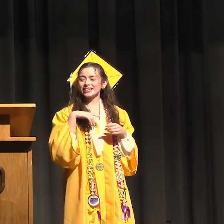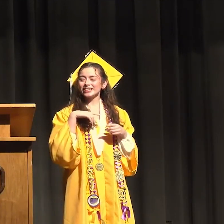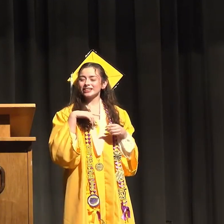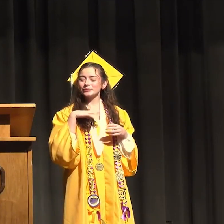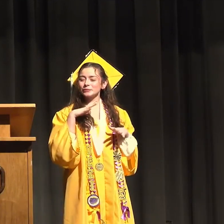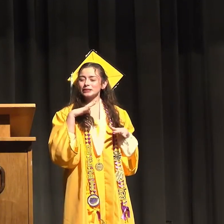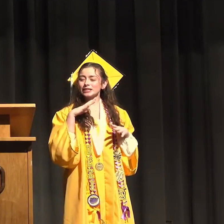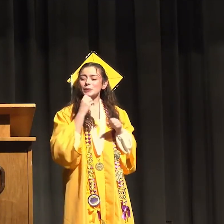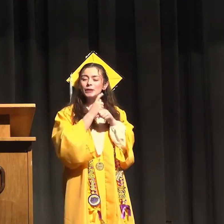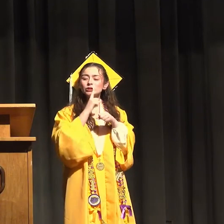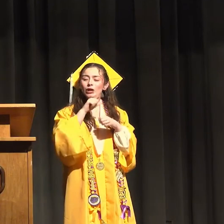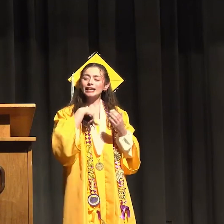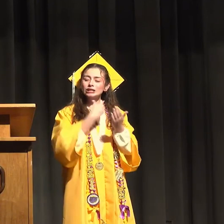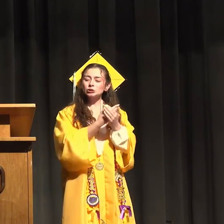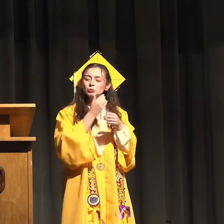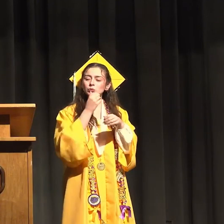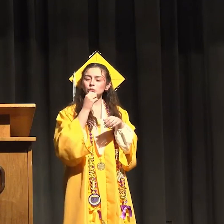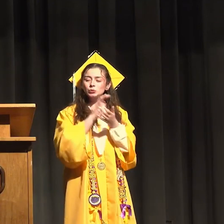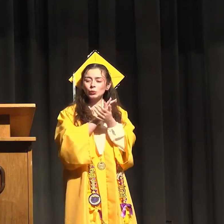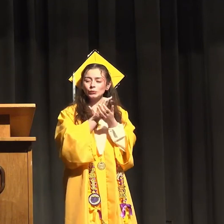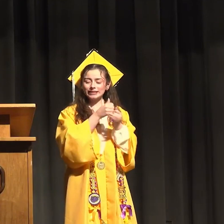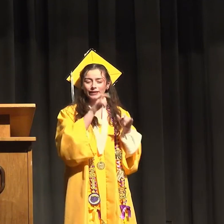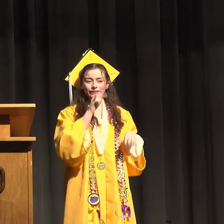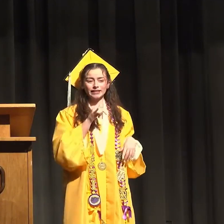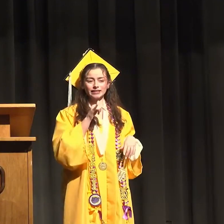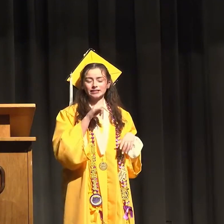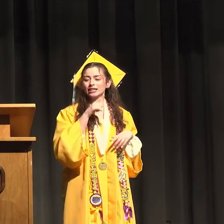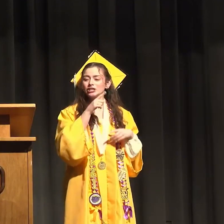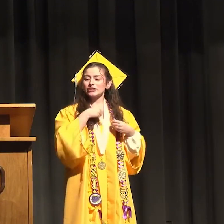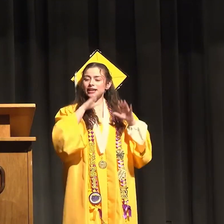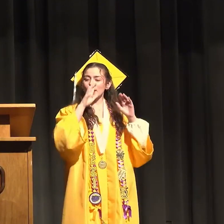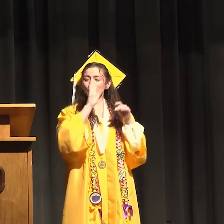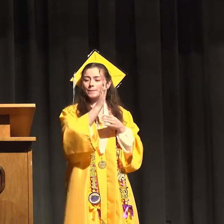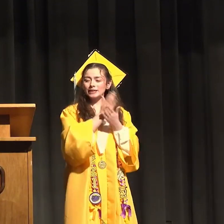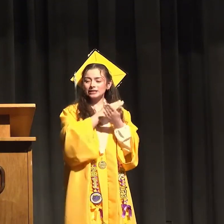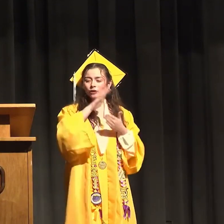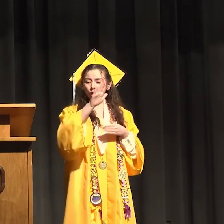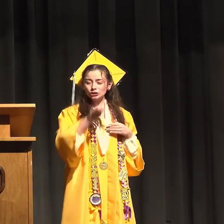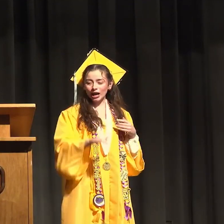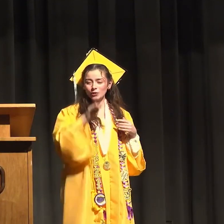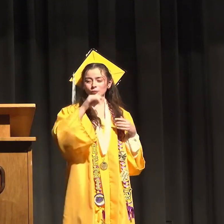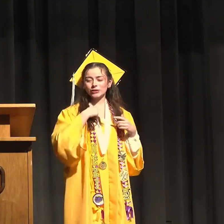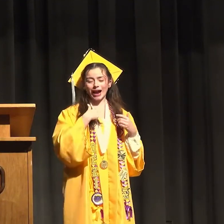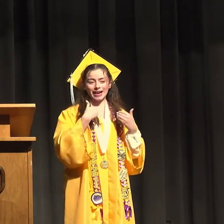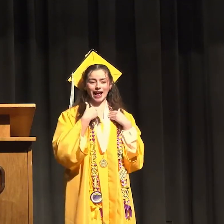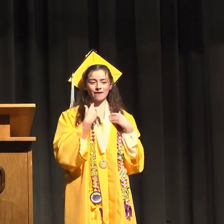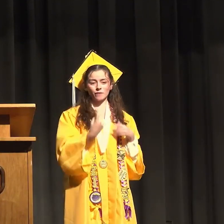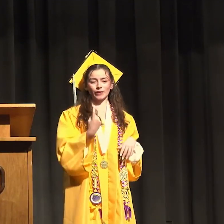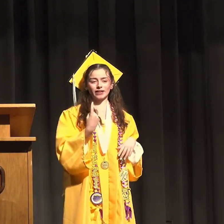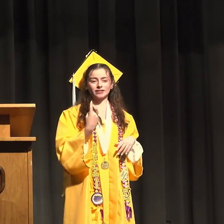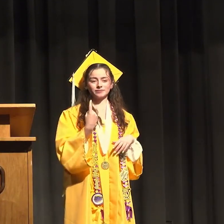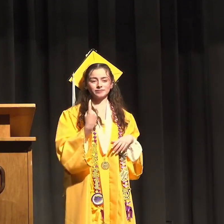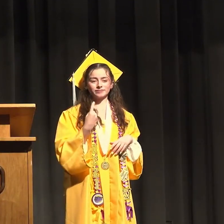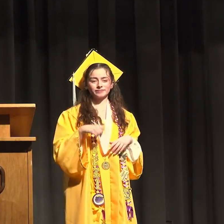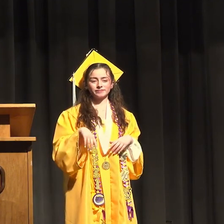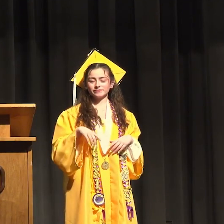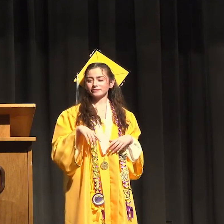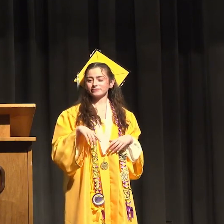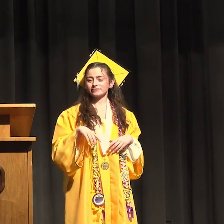sure that I got to school safely. She gave up pieces of her own childhood so that I could have